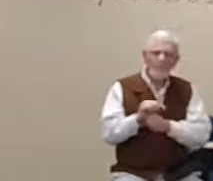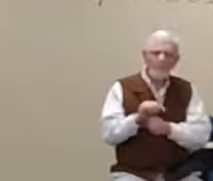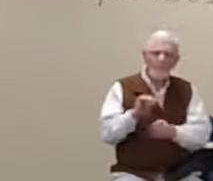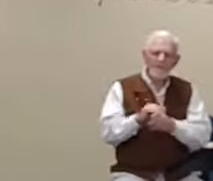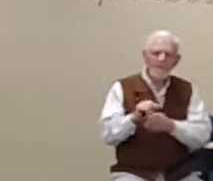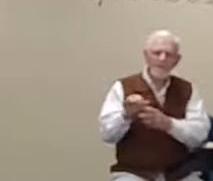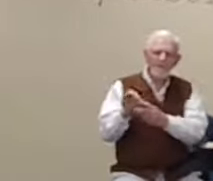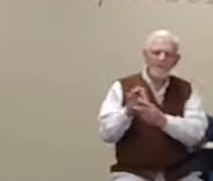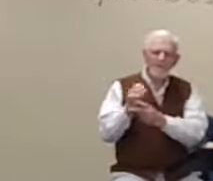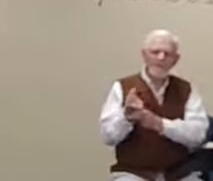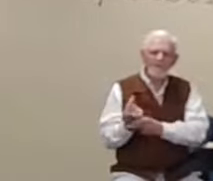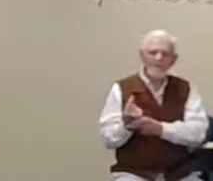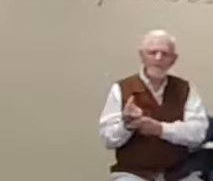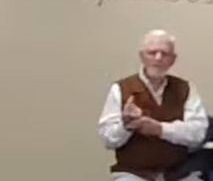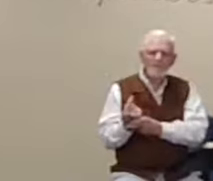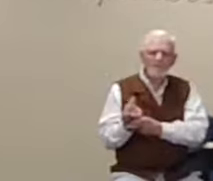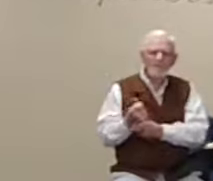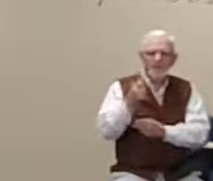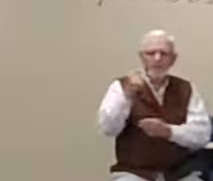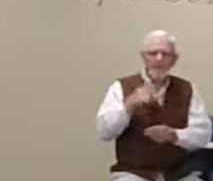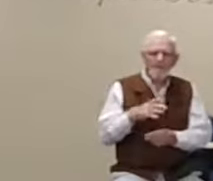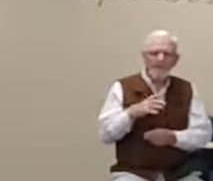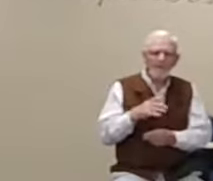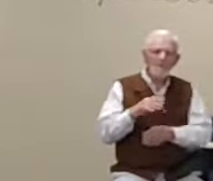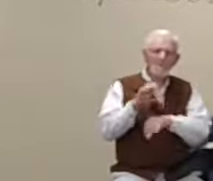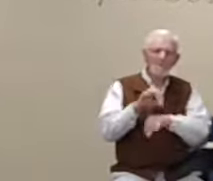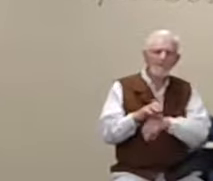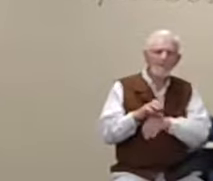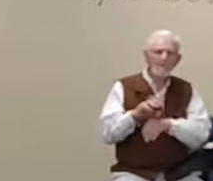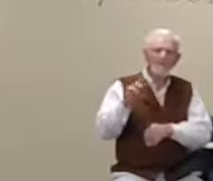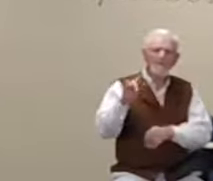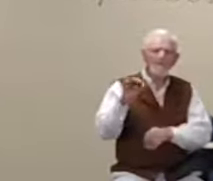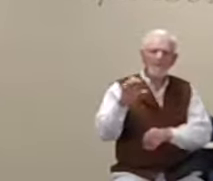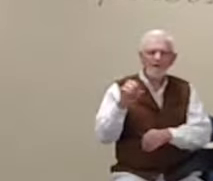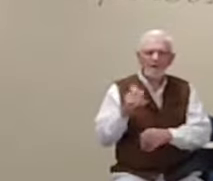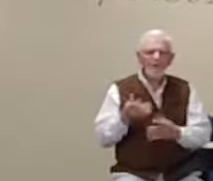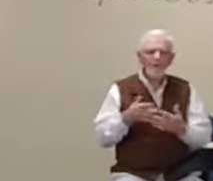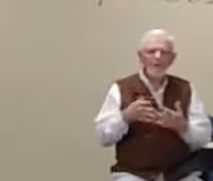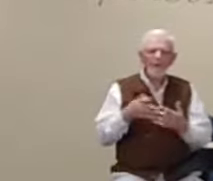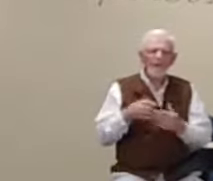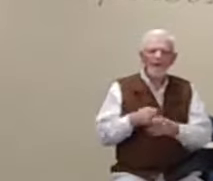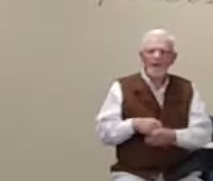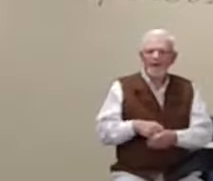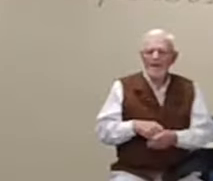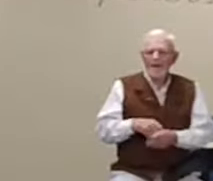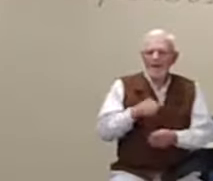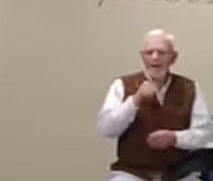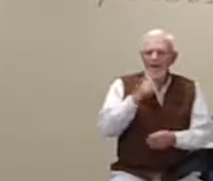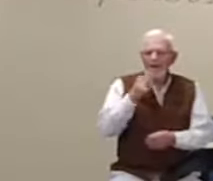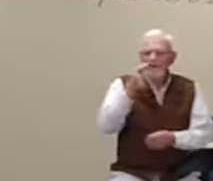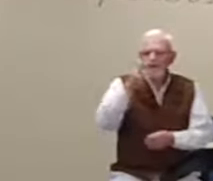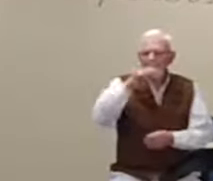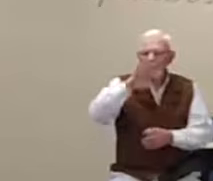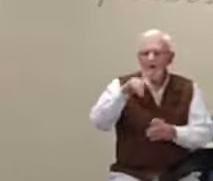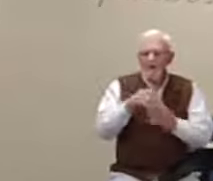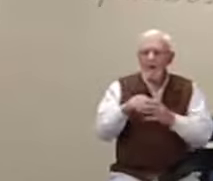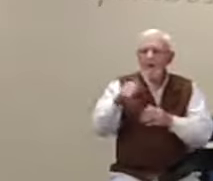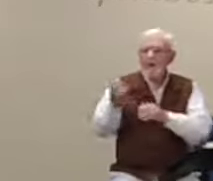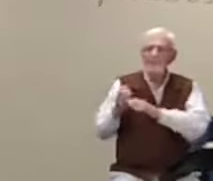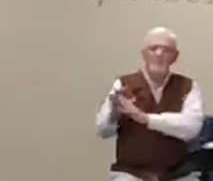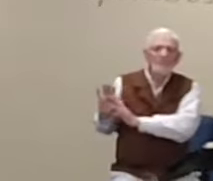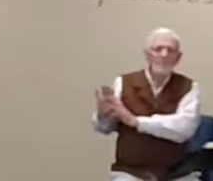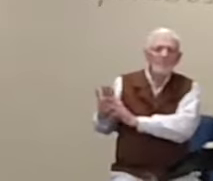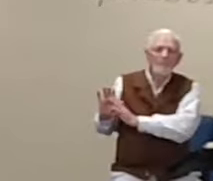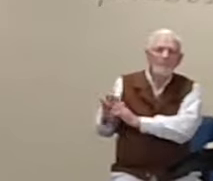chooses maybe one man or a church or a race or whatever. And it's not just because all the others are excluded. It's just